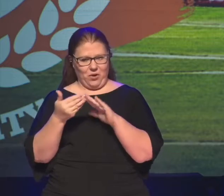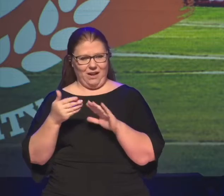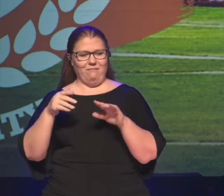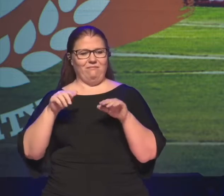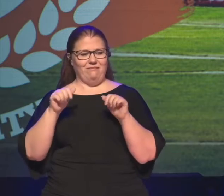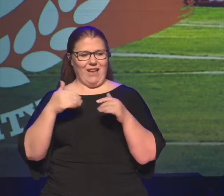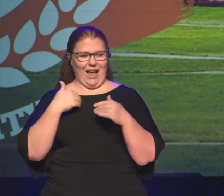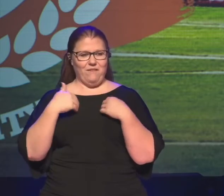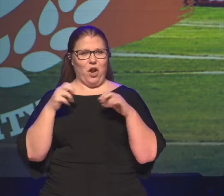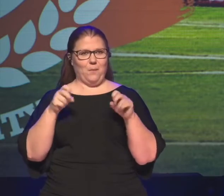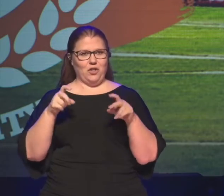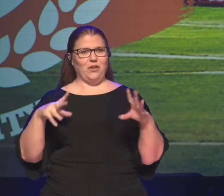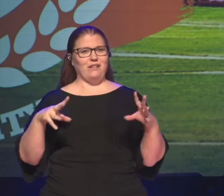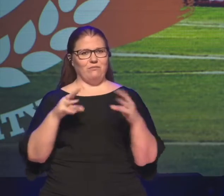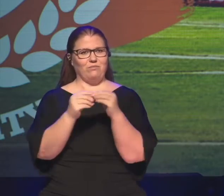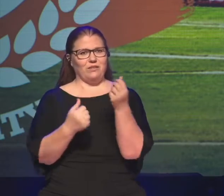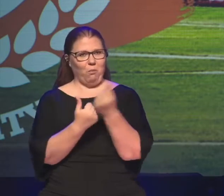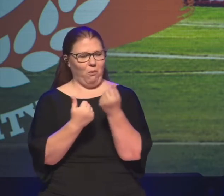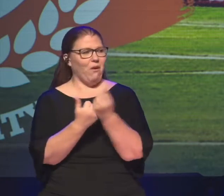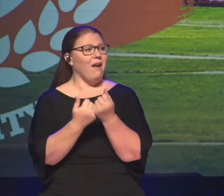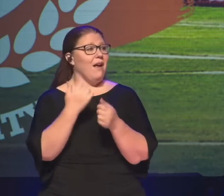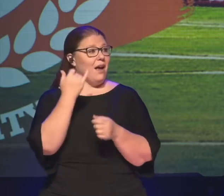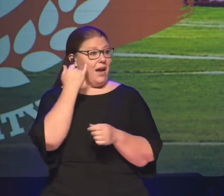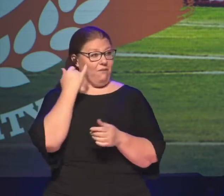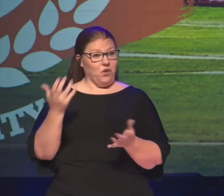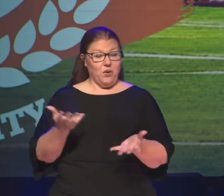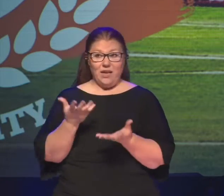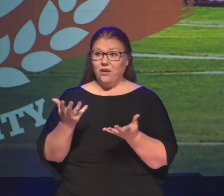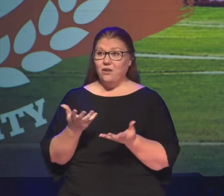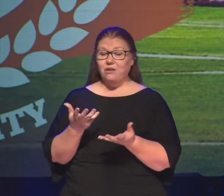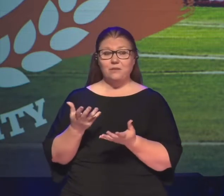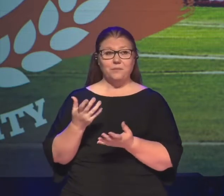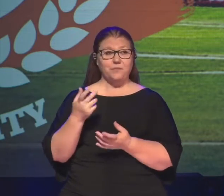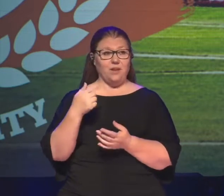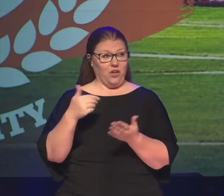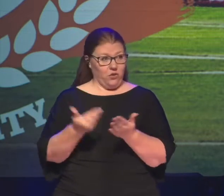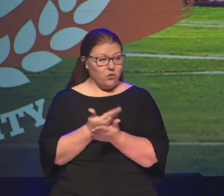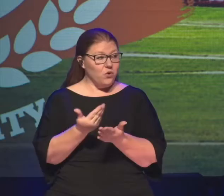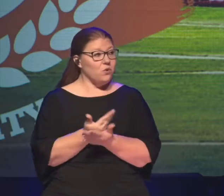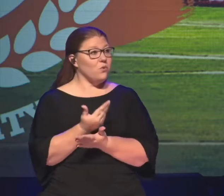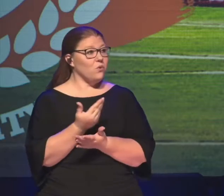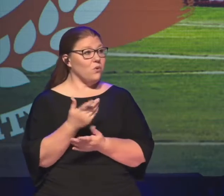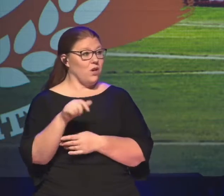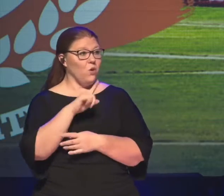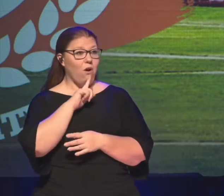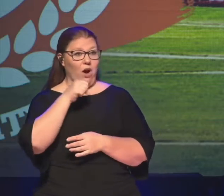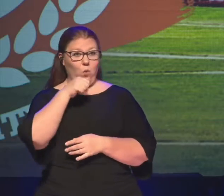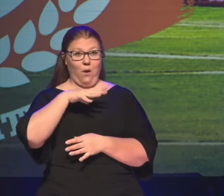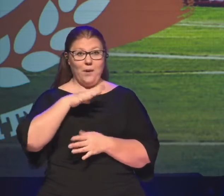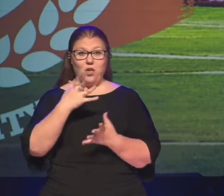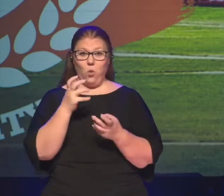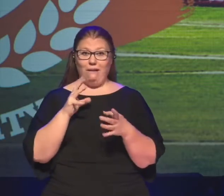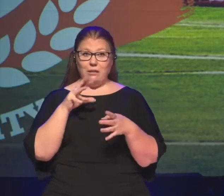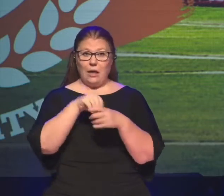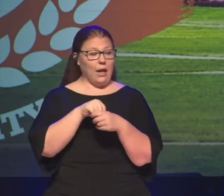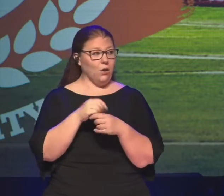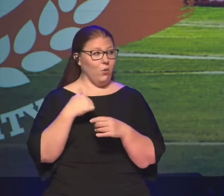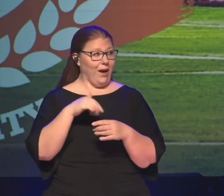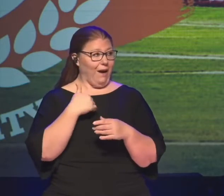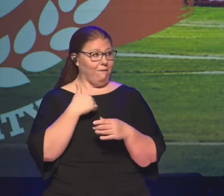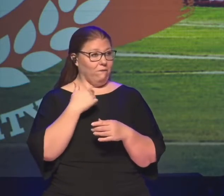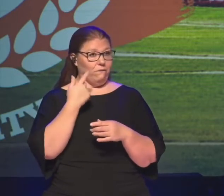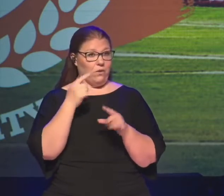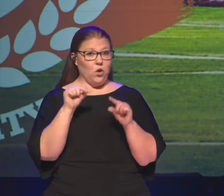happening. We've got a group starting for, if you're here and you are new and you are a woman and you want to connect, we have a group for